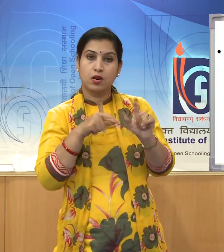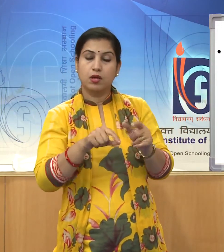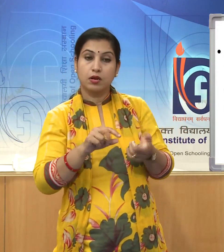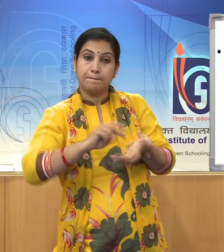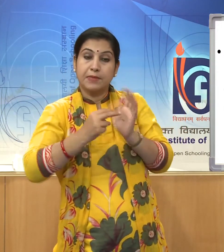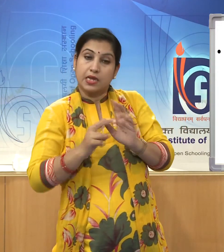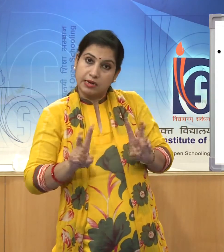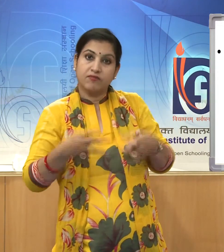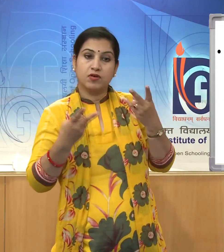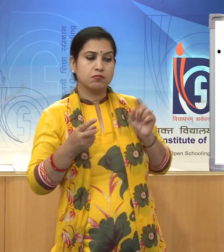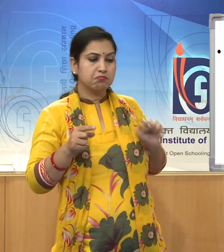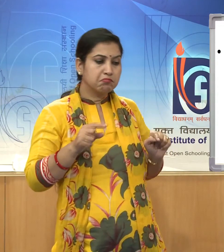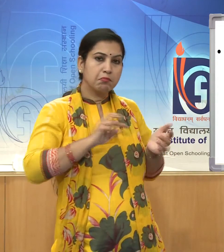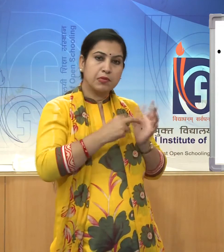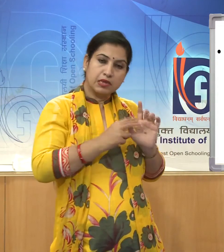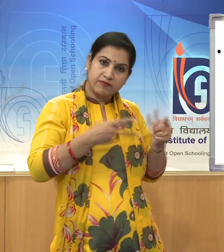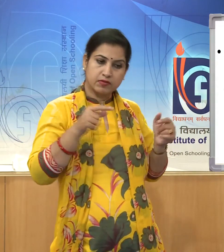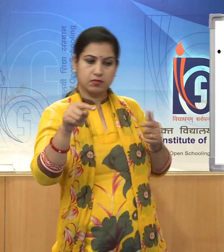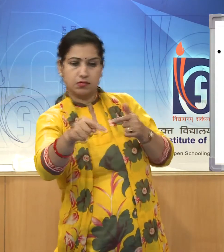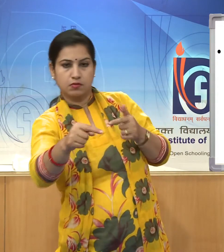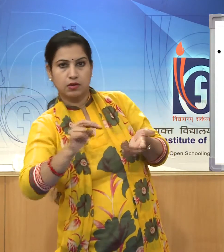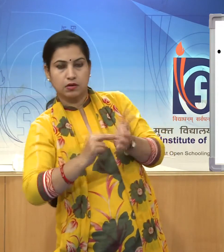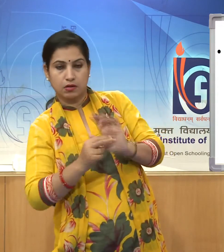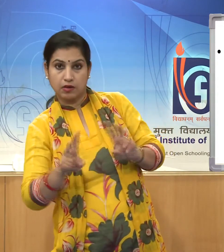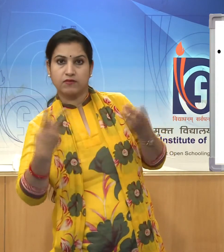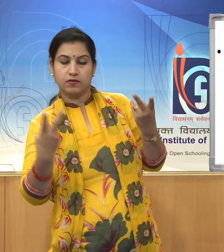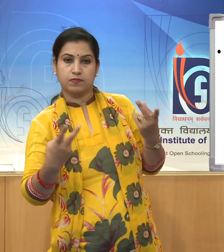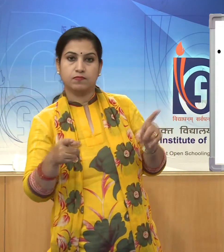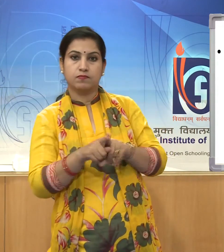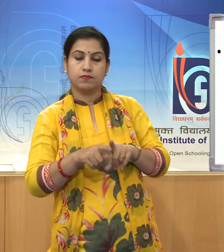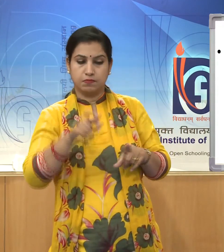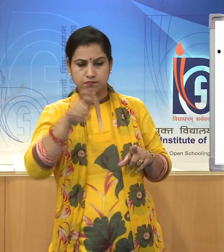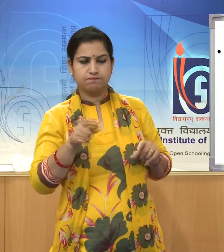different meanings according to the arrangement.